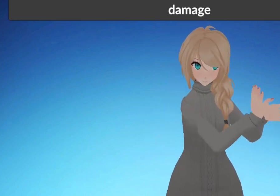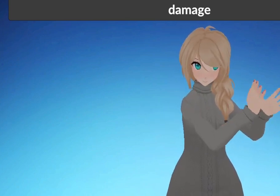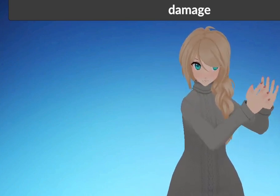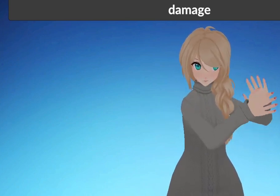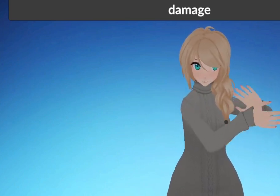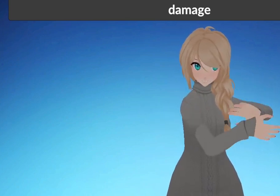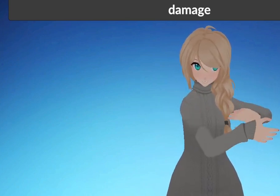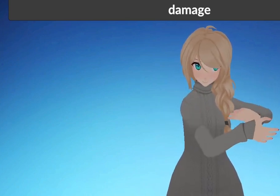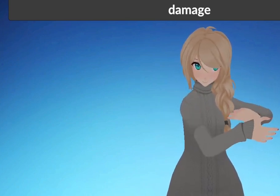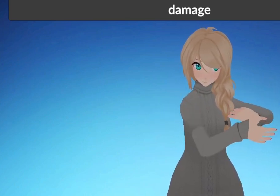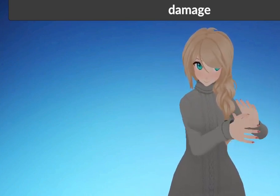Damage.